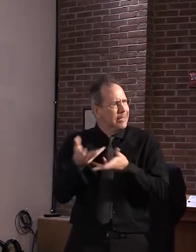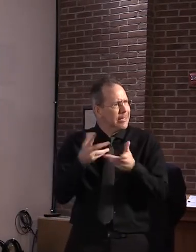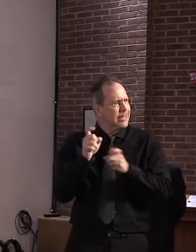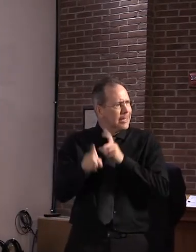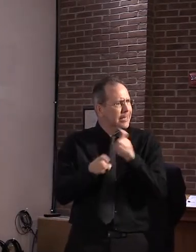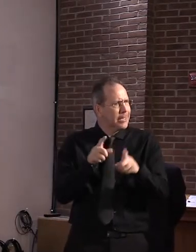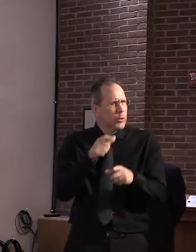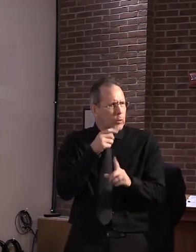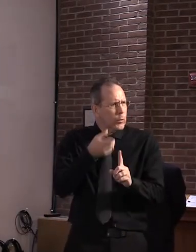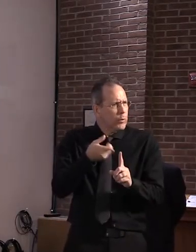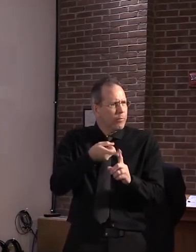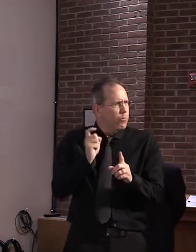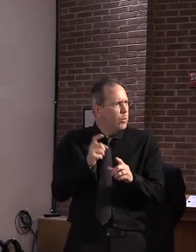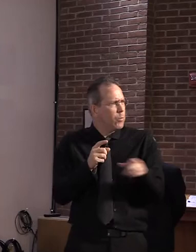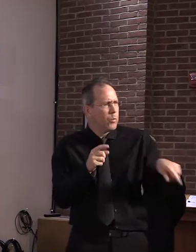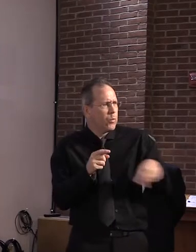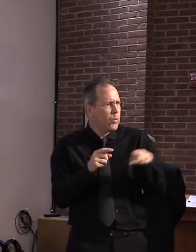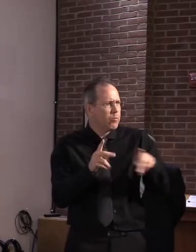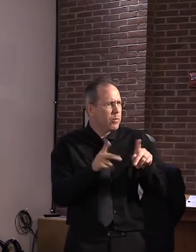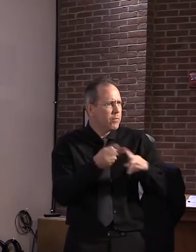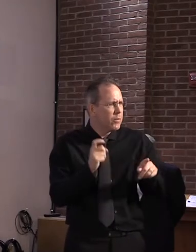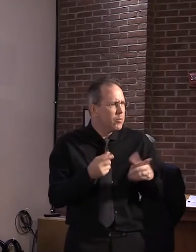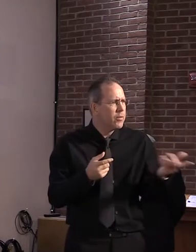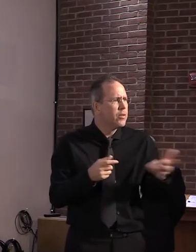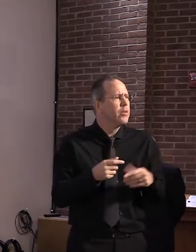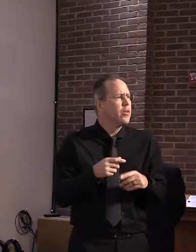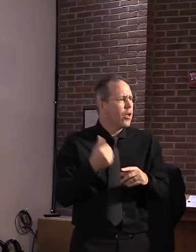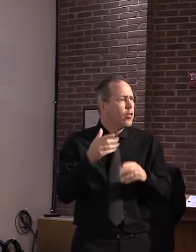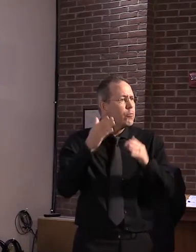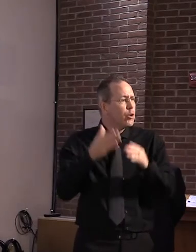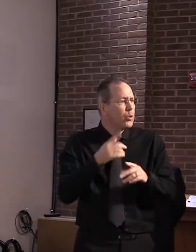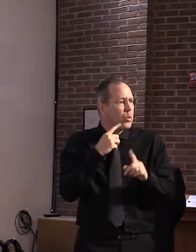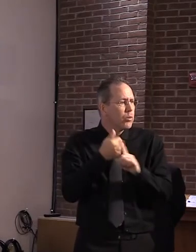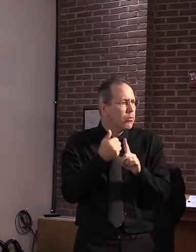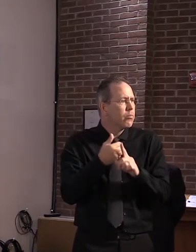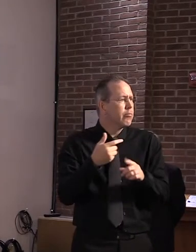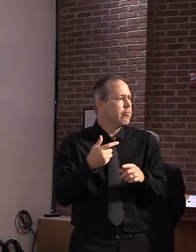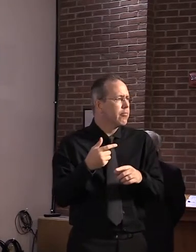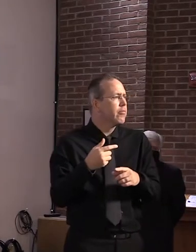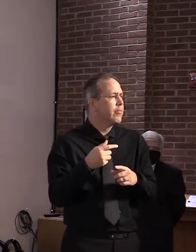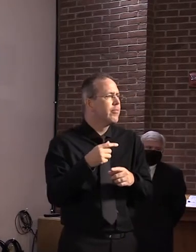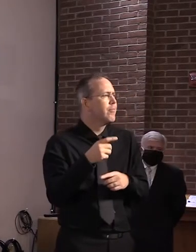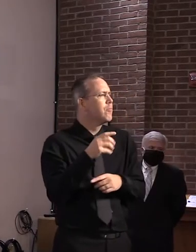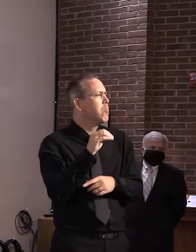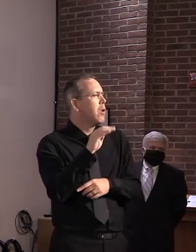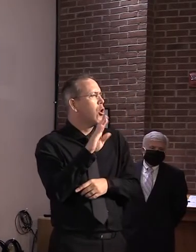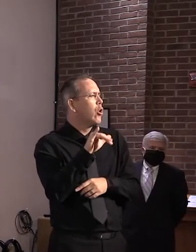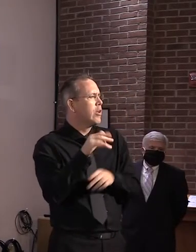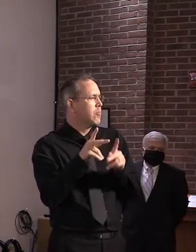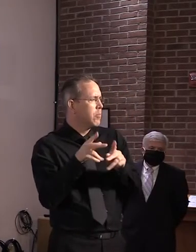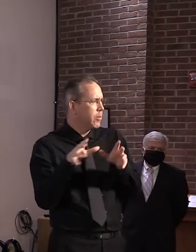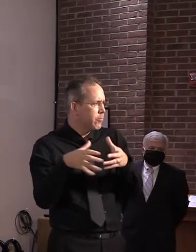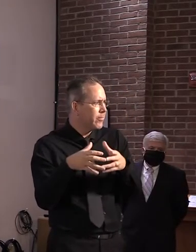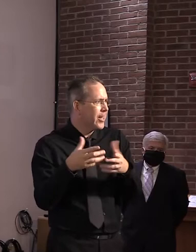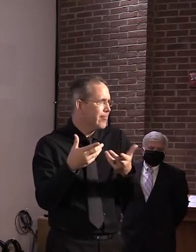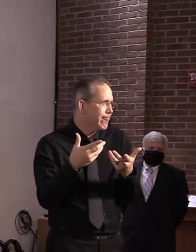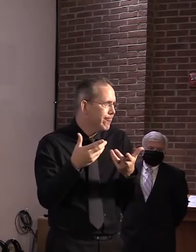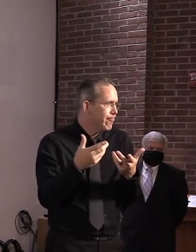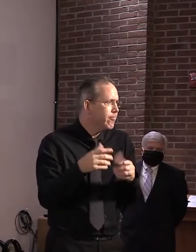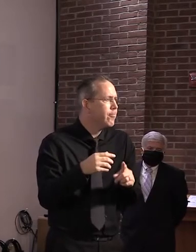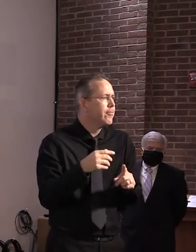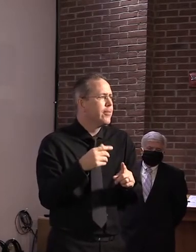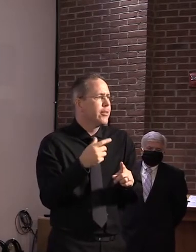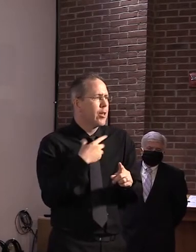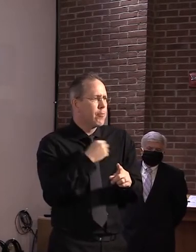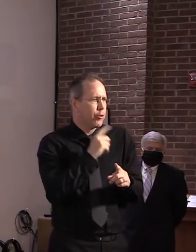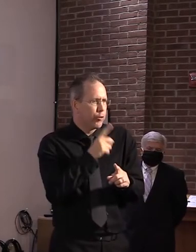and the person she was with was a minority. I don't know if that had anything to do with it. But would that would a contact like